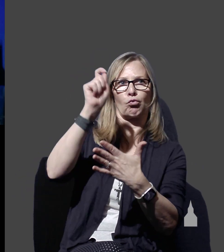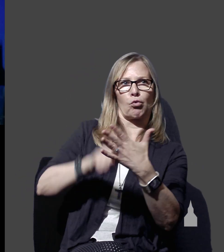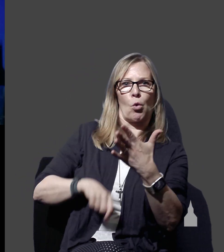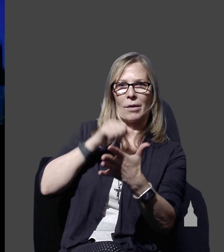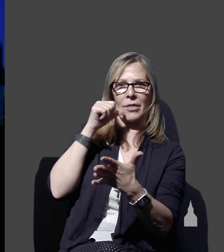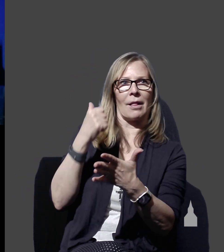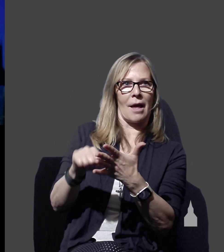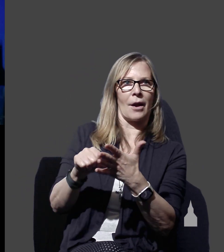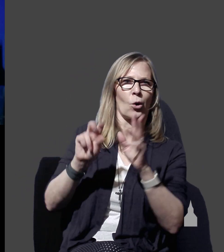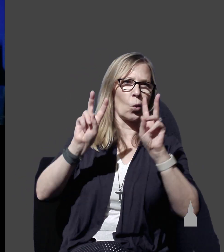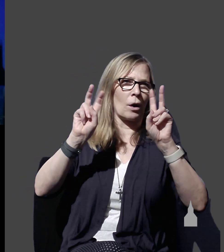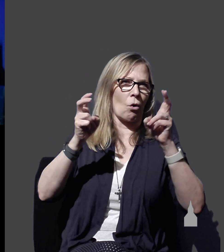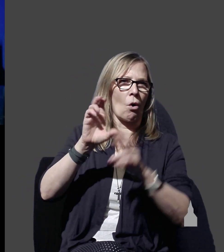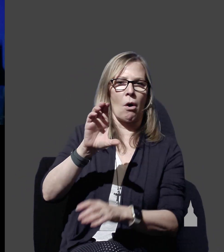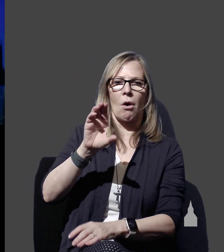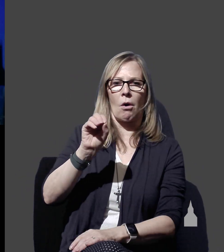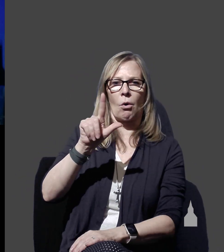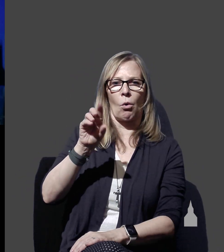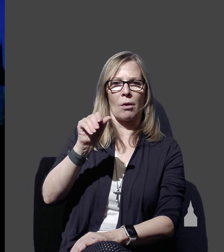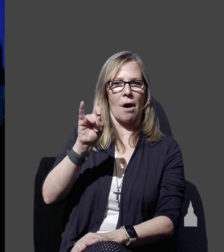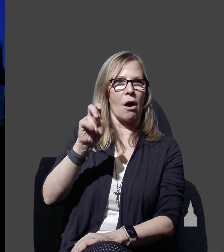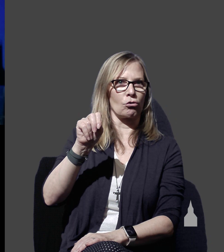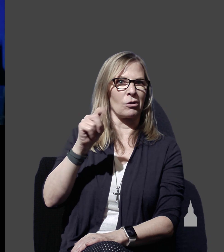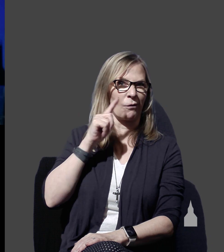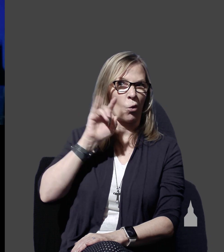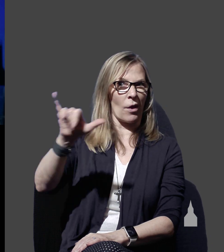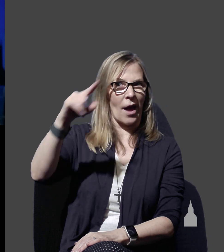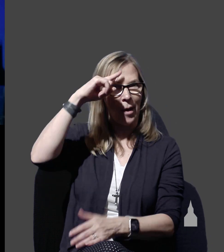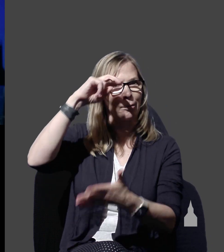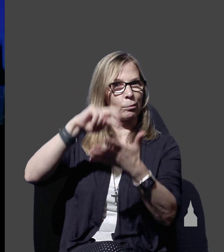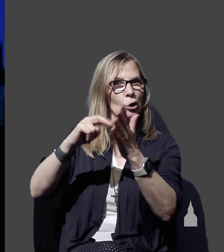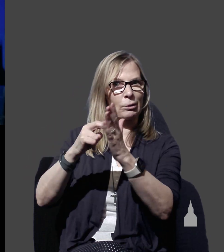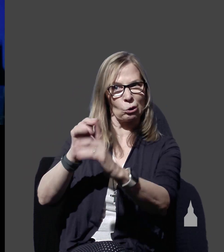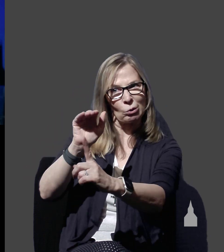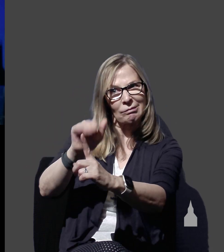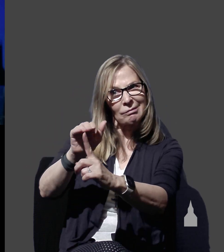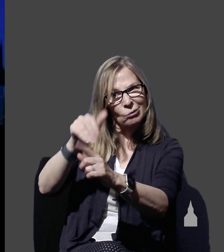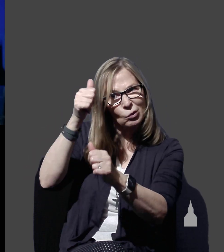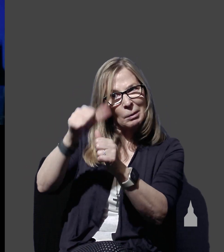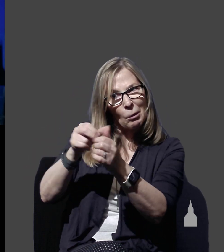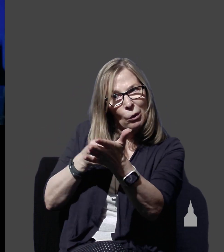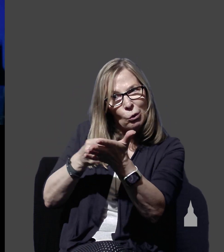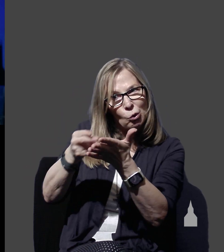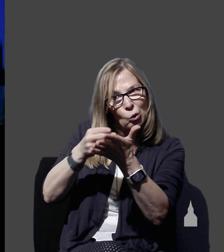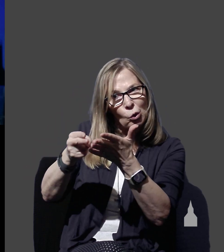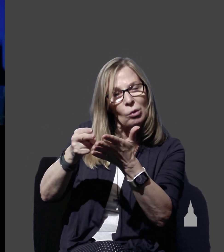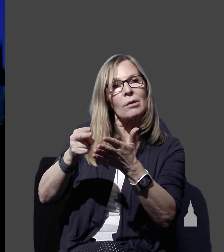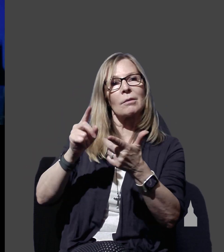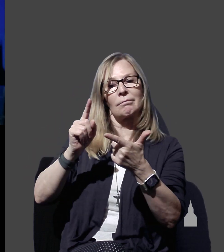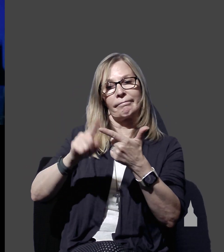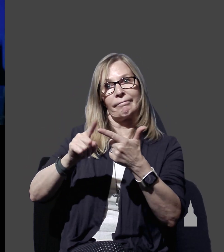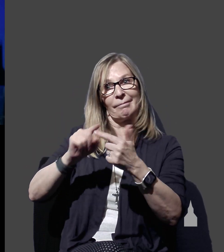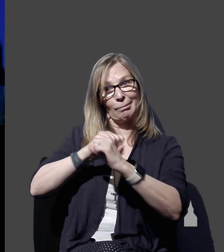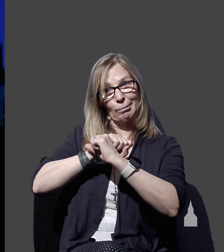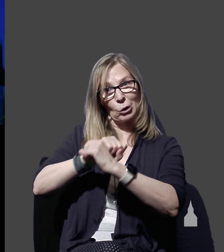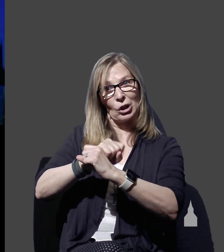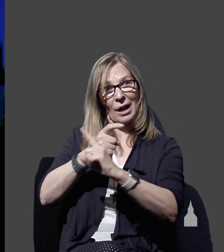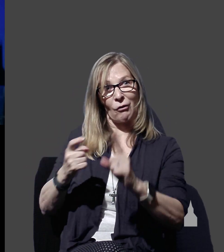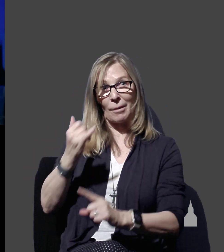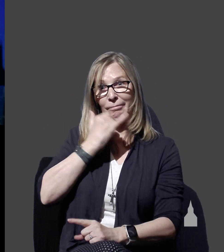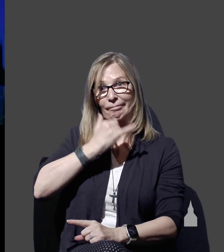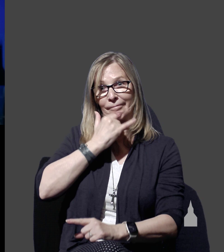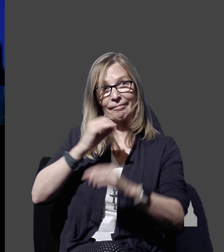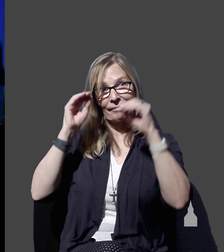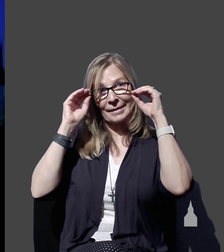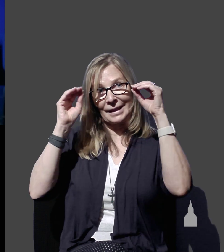Colossians for that very purpose. Not only reminding them of the truth, but also protecting them from error. But one of the things that's interesting in chapter 3